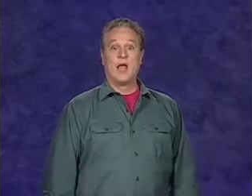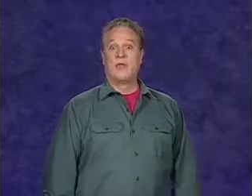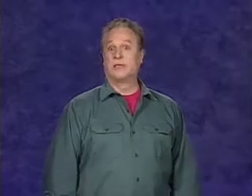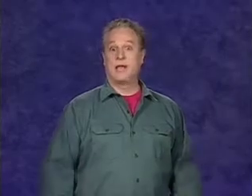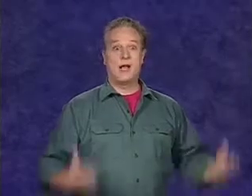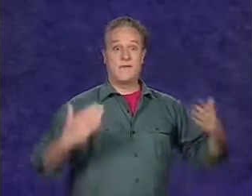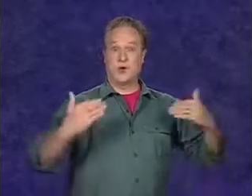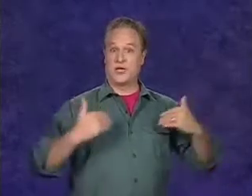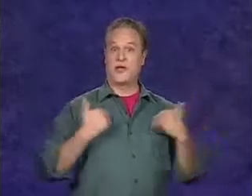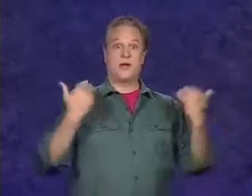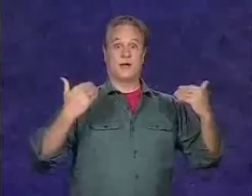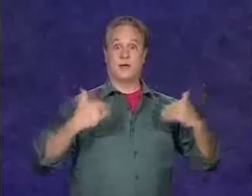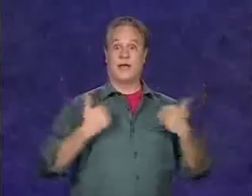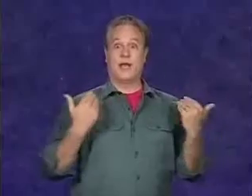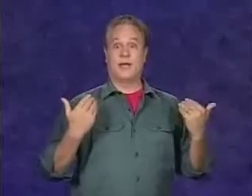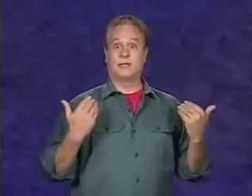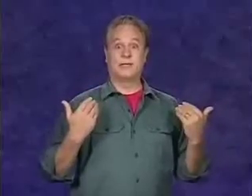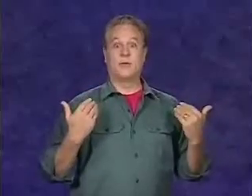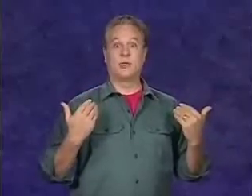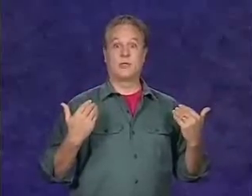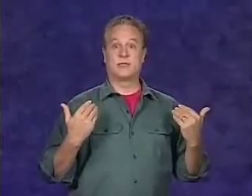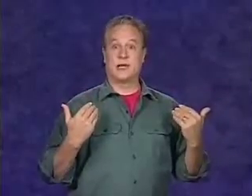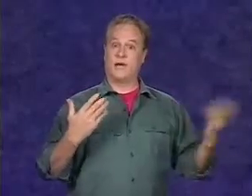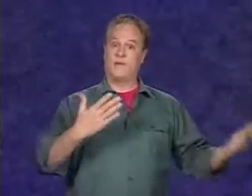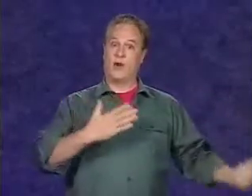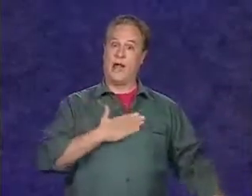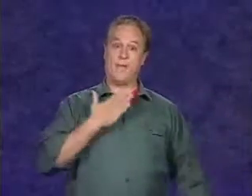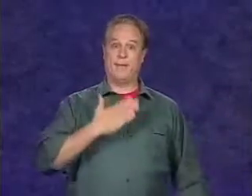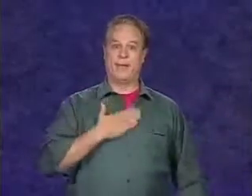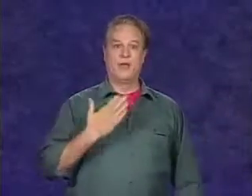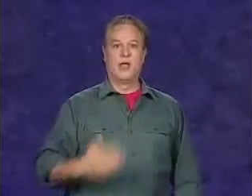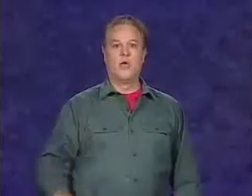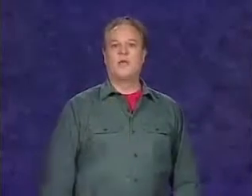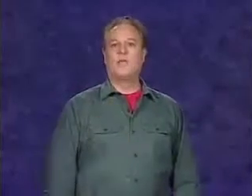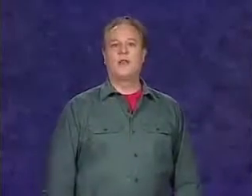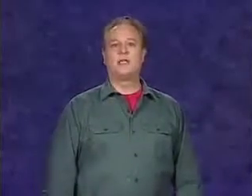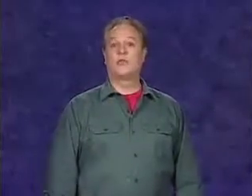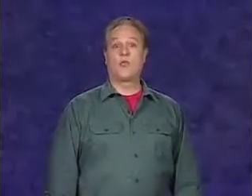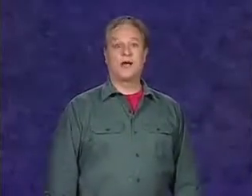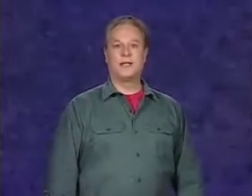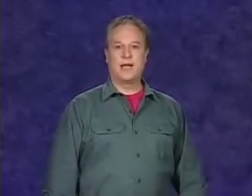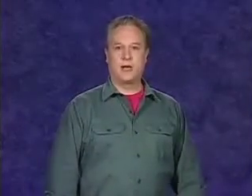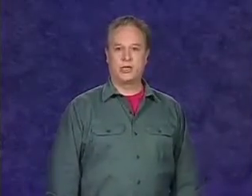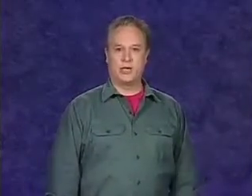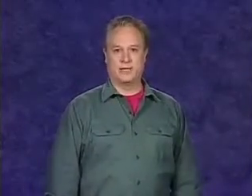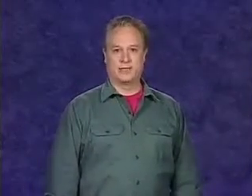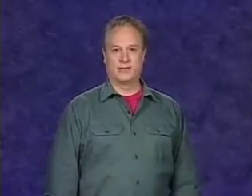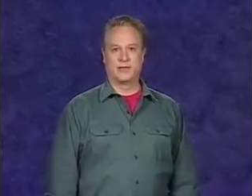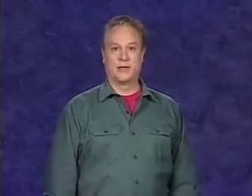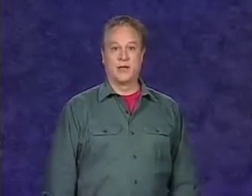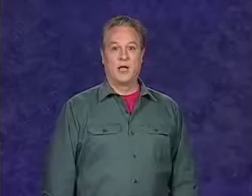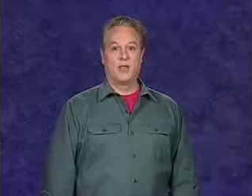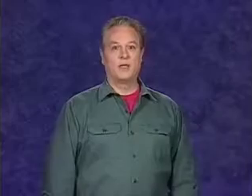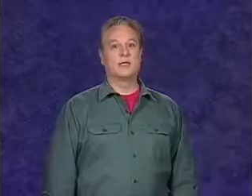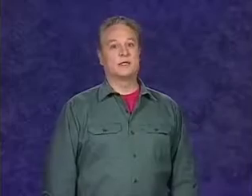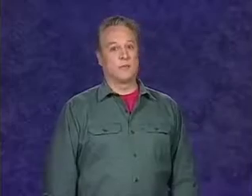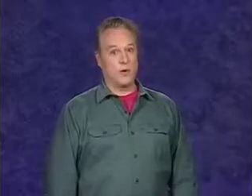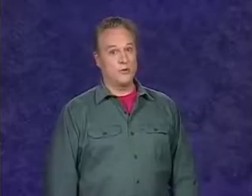The sign for young is similar to the sign for happy, with feelings rising in our chests. This is supposed